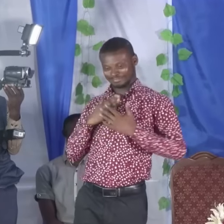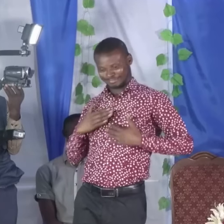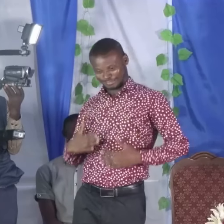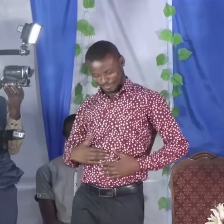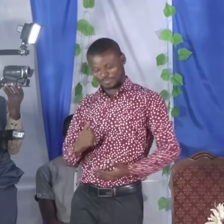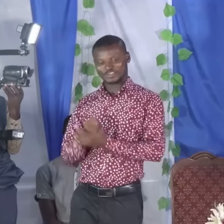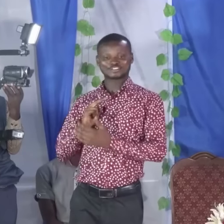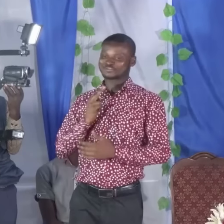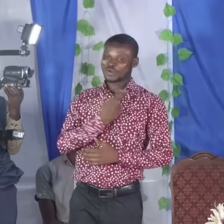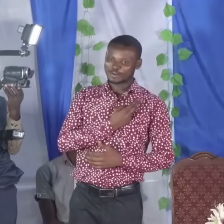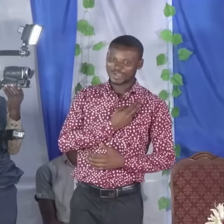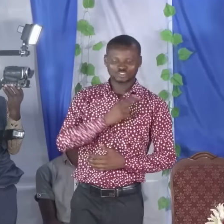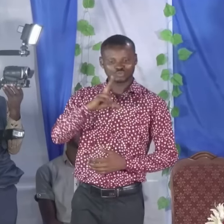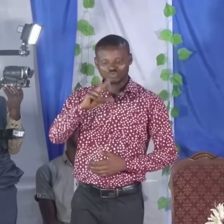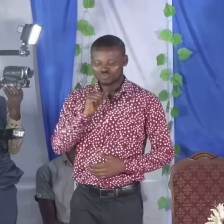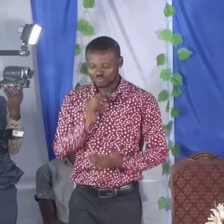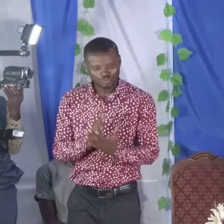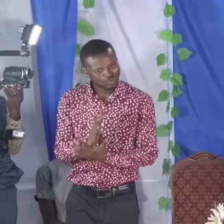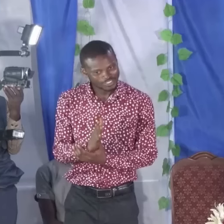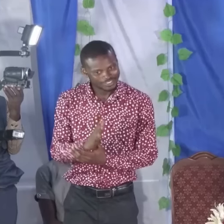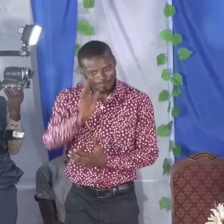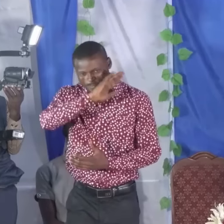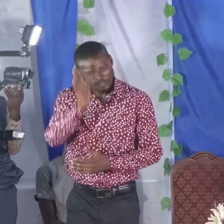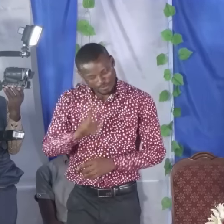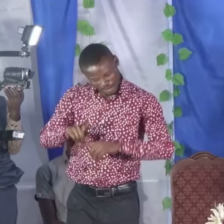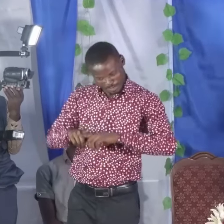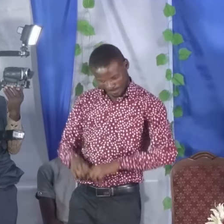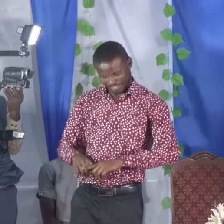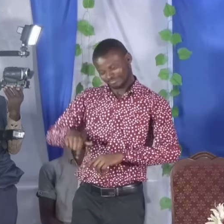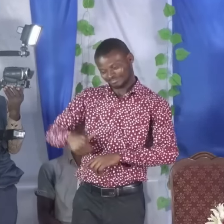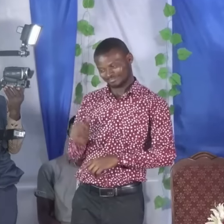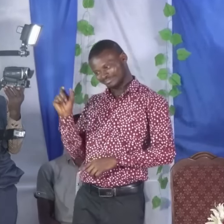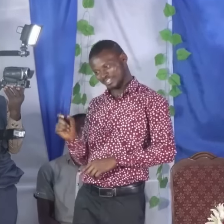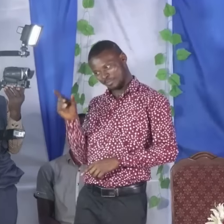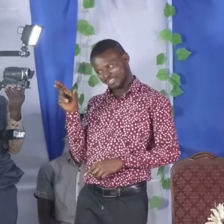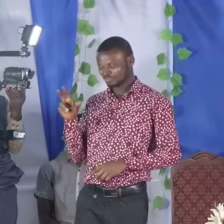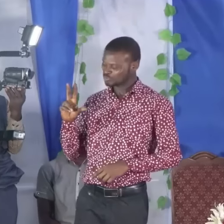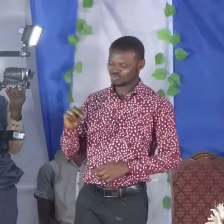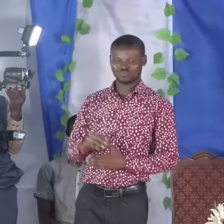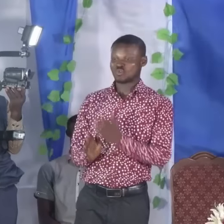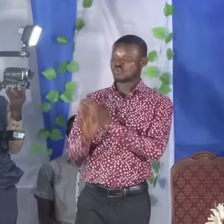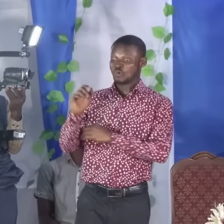Na sao nyame betu afa obiara so wo shirawo me dafa wo teme